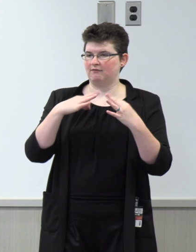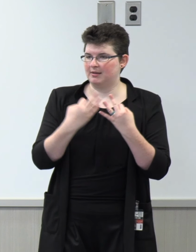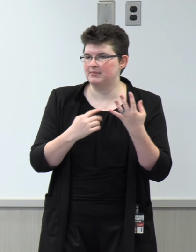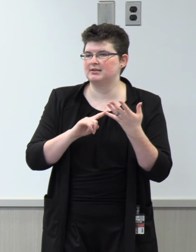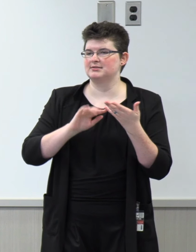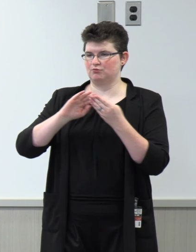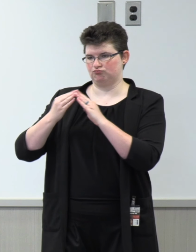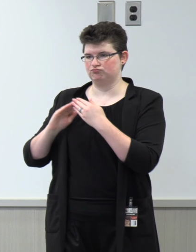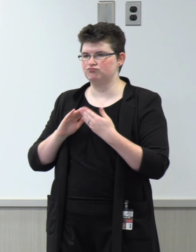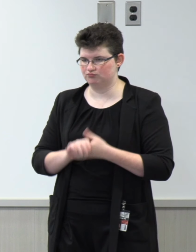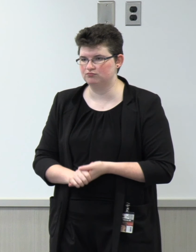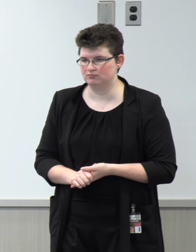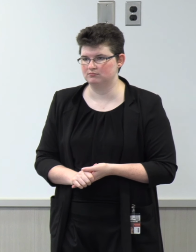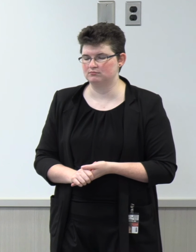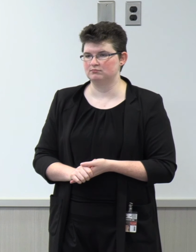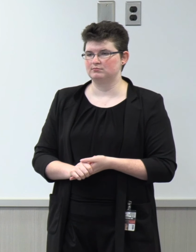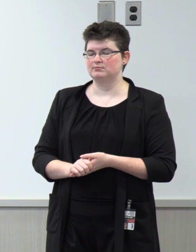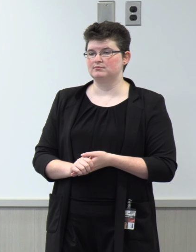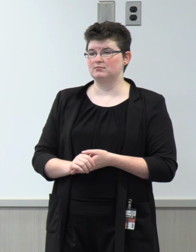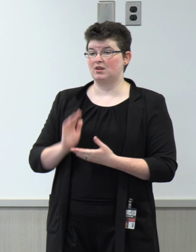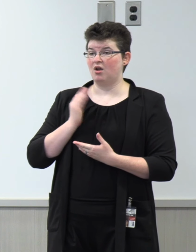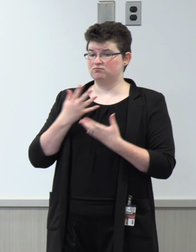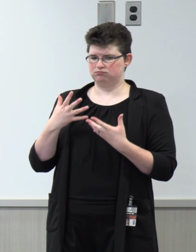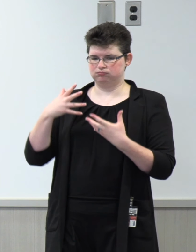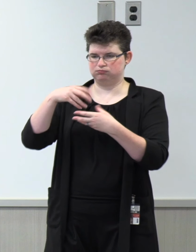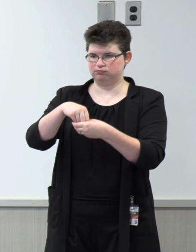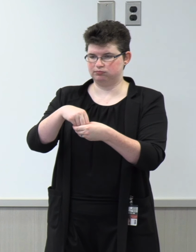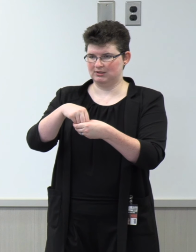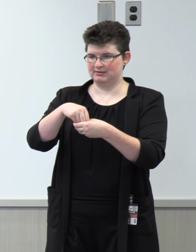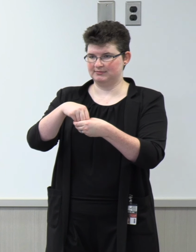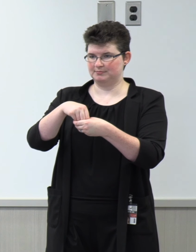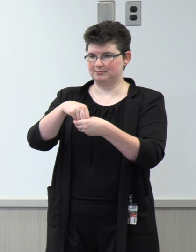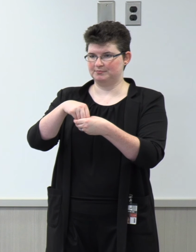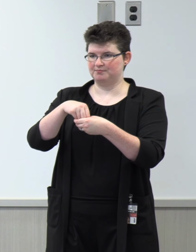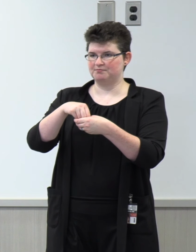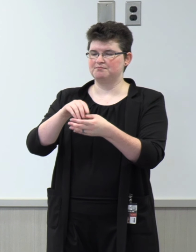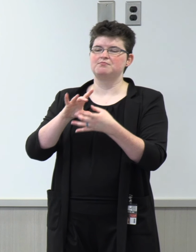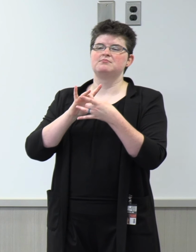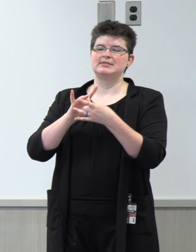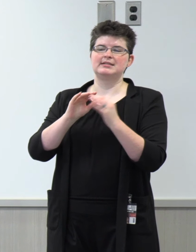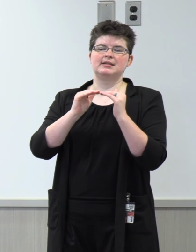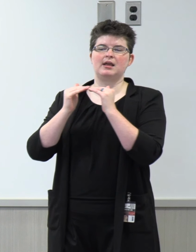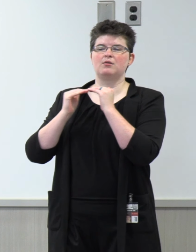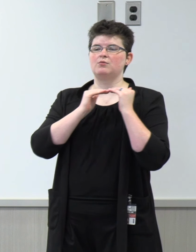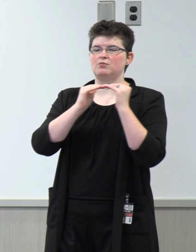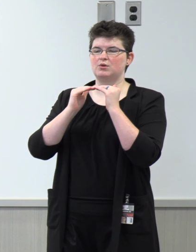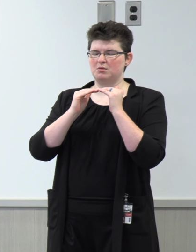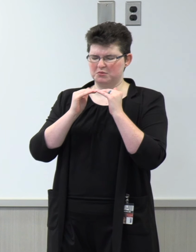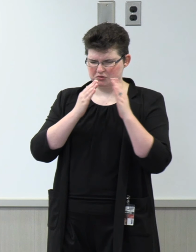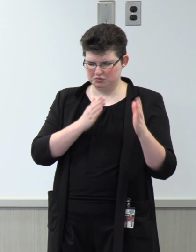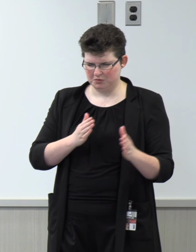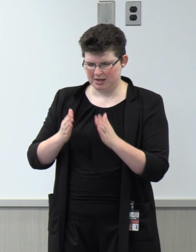our communities. Our investment is in equitable strategies that are